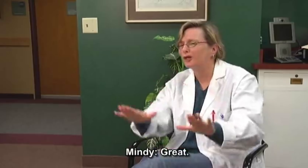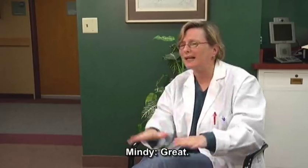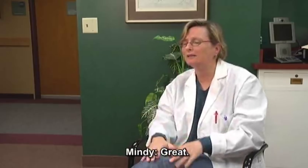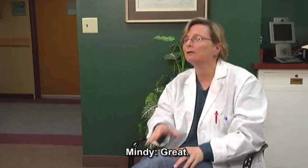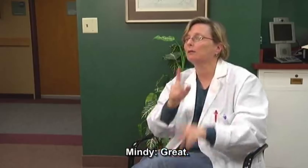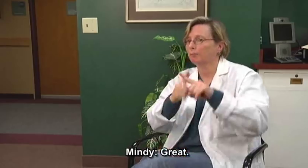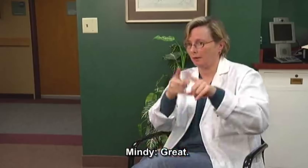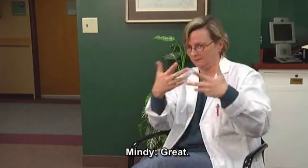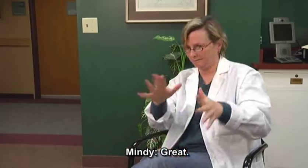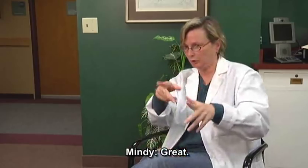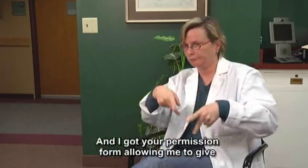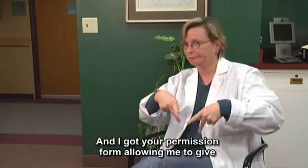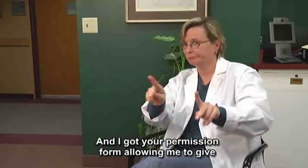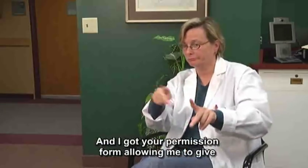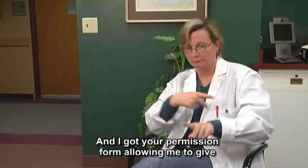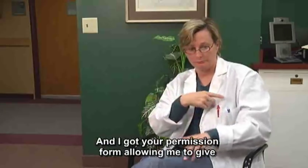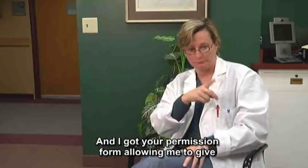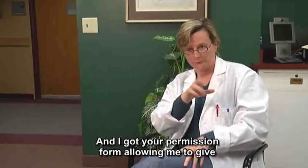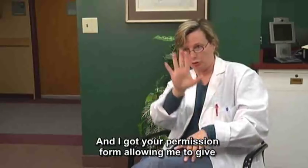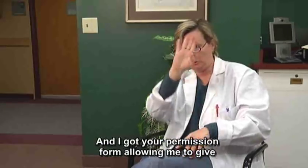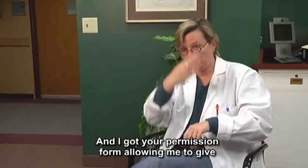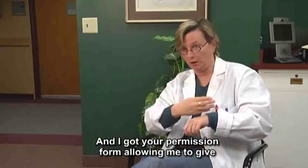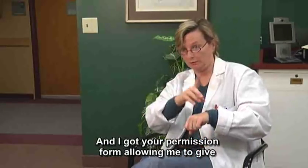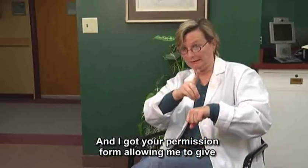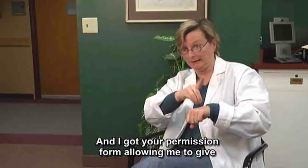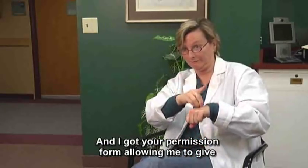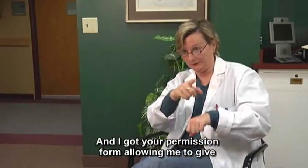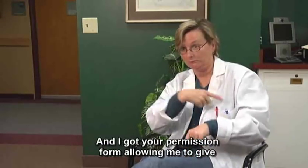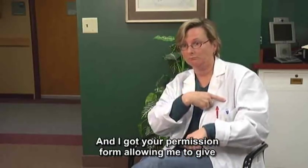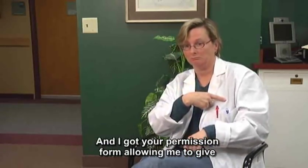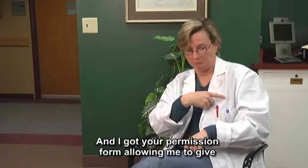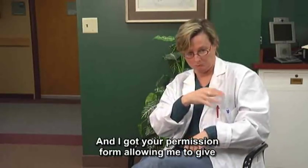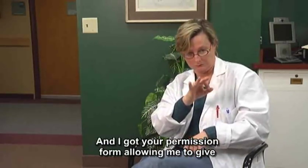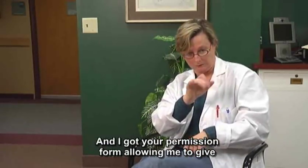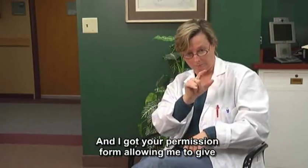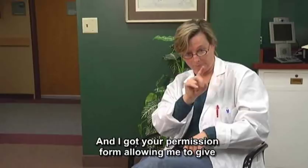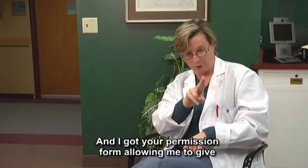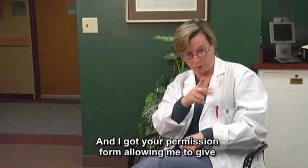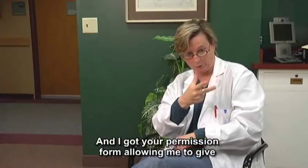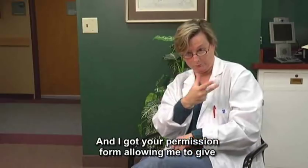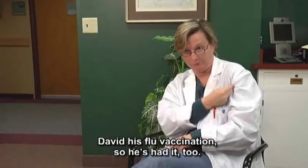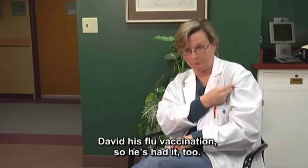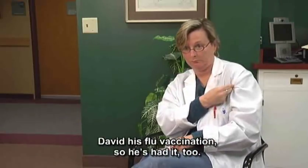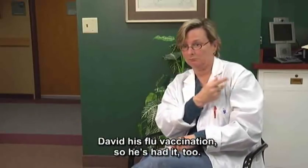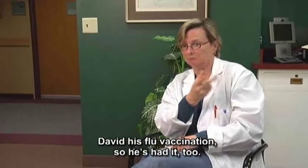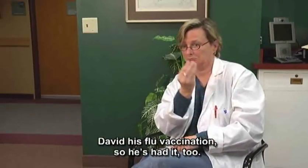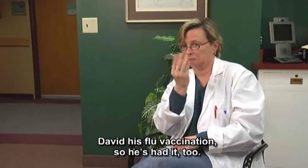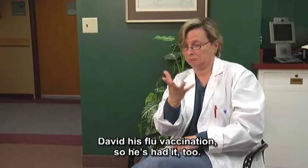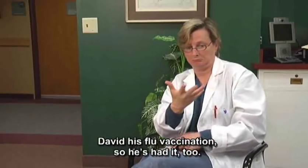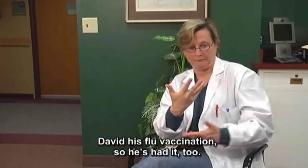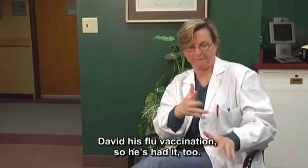great and i got your permission form allowing me to give david his flu vaccination so he's had it too